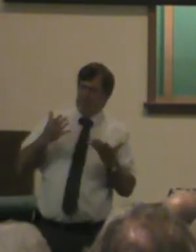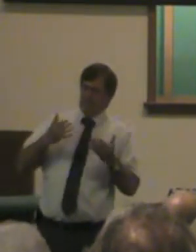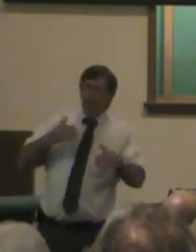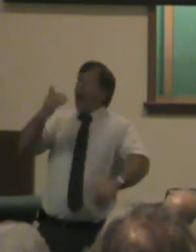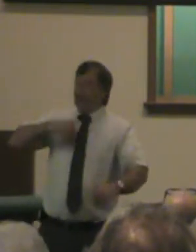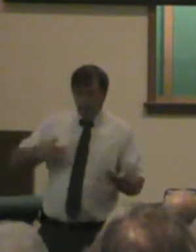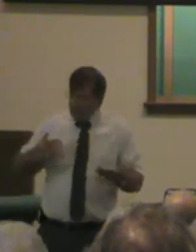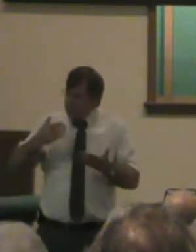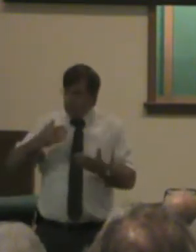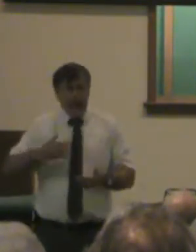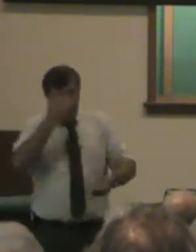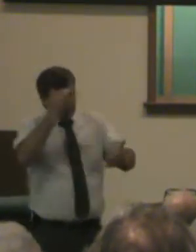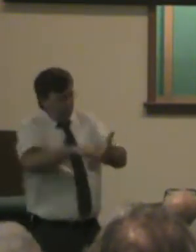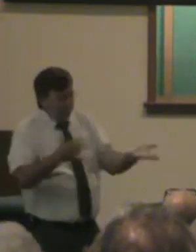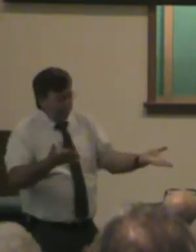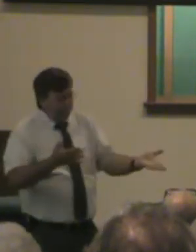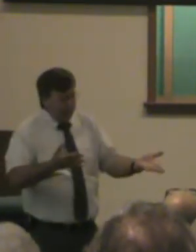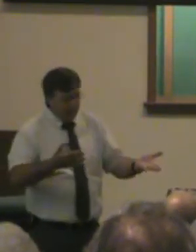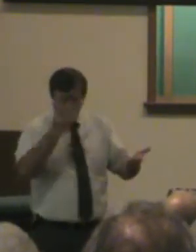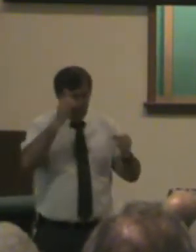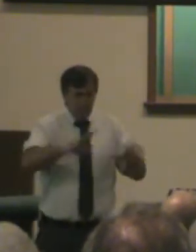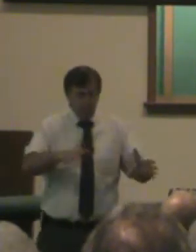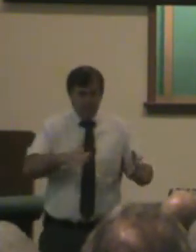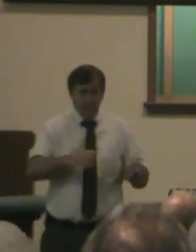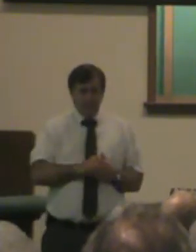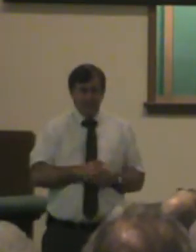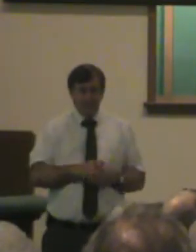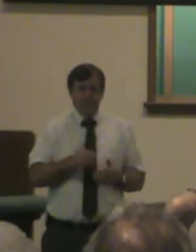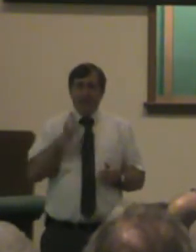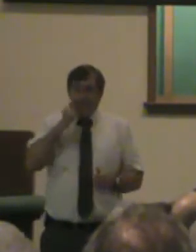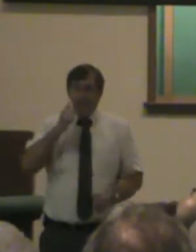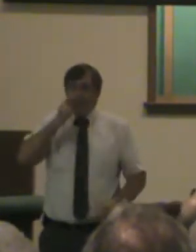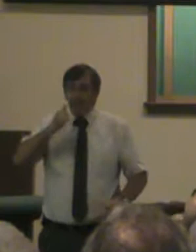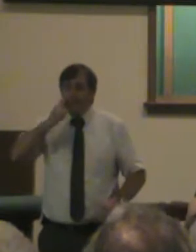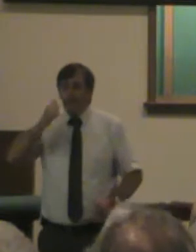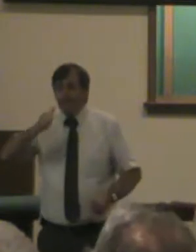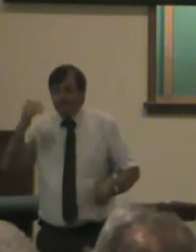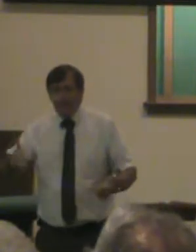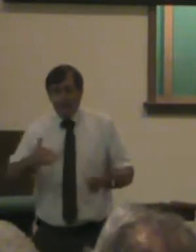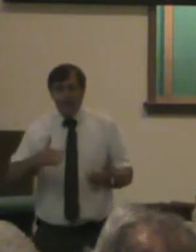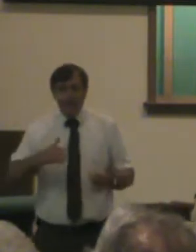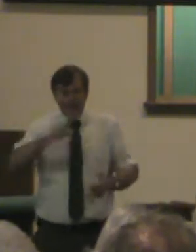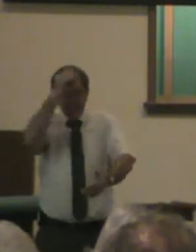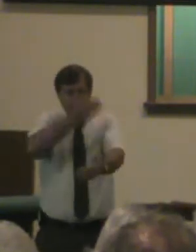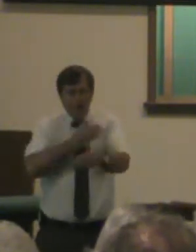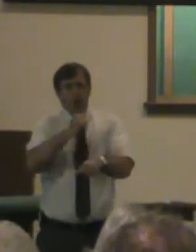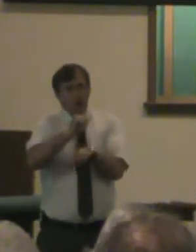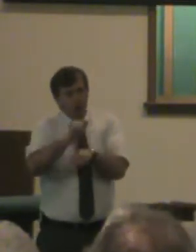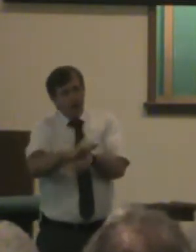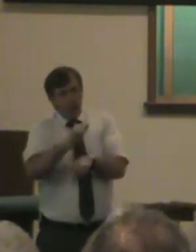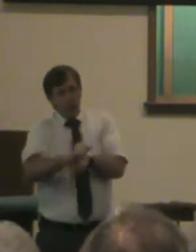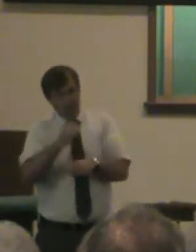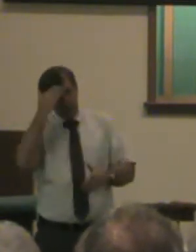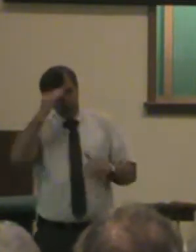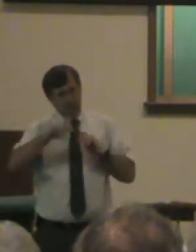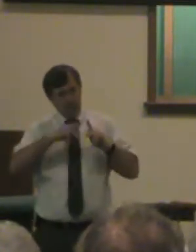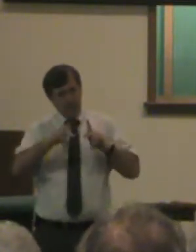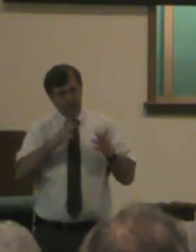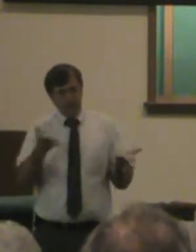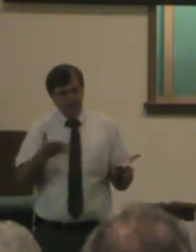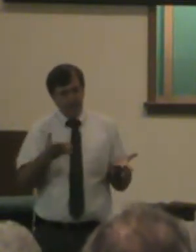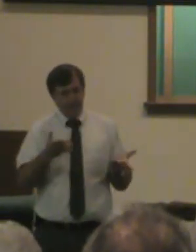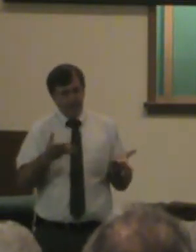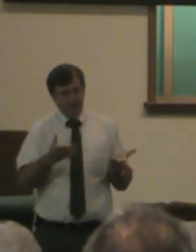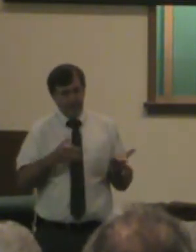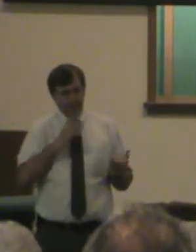know that! I got to right to work. And every day, his son's out there working. And you know how people are. I'm